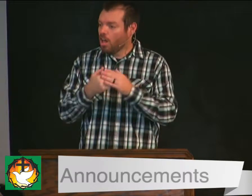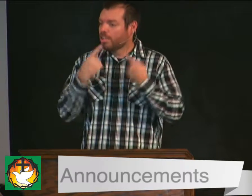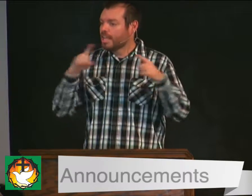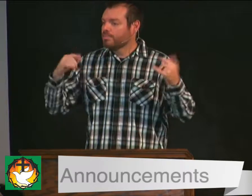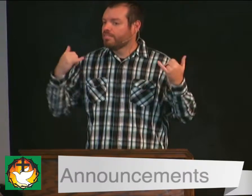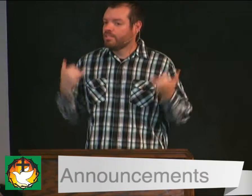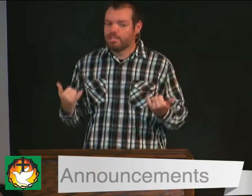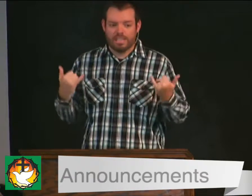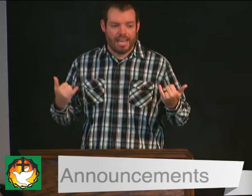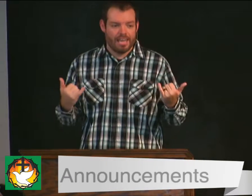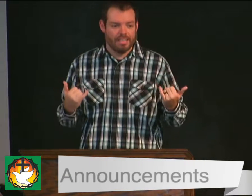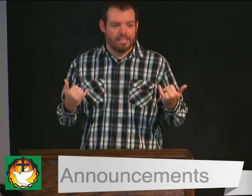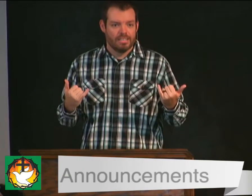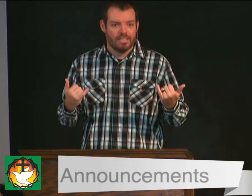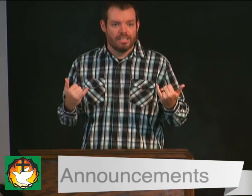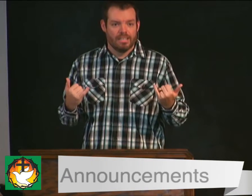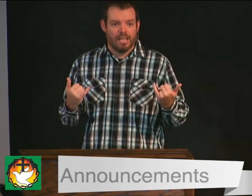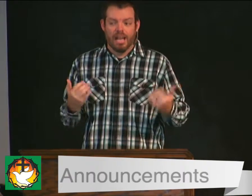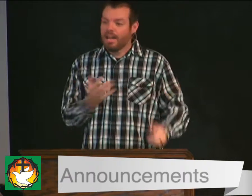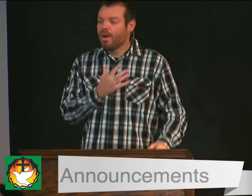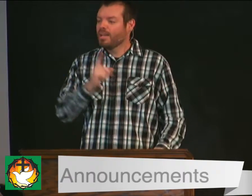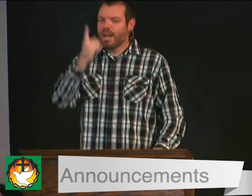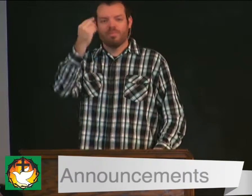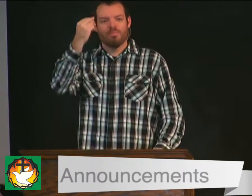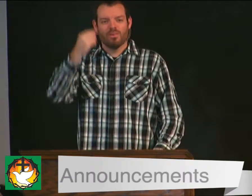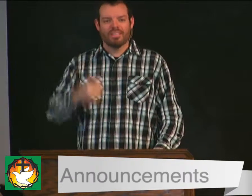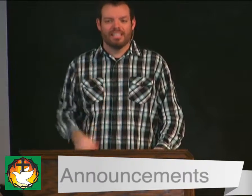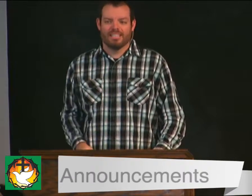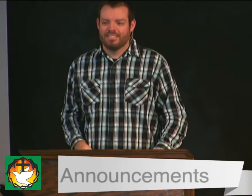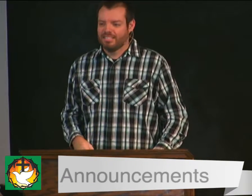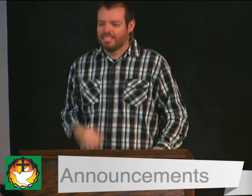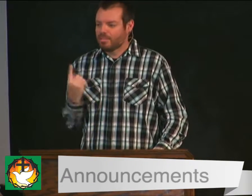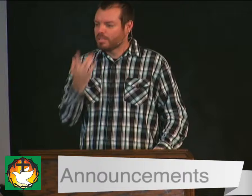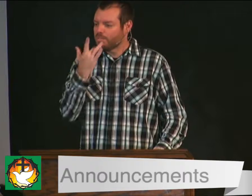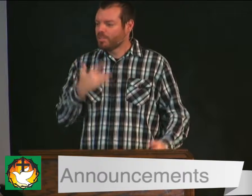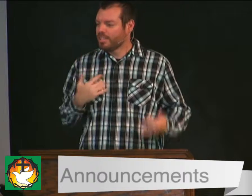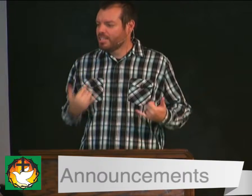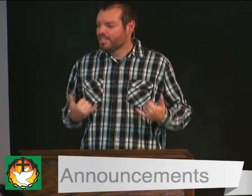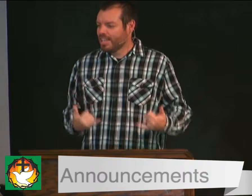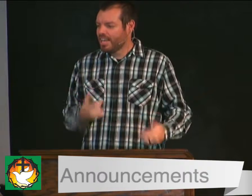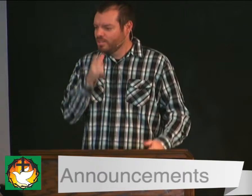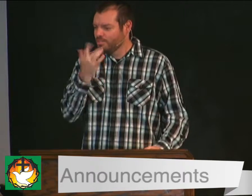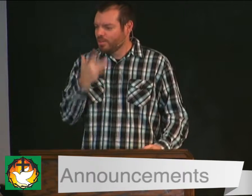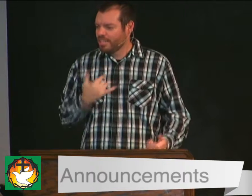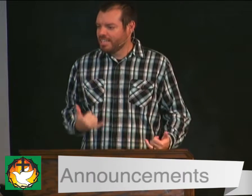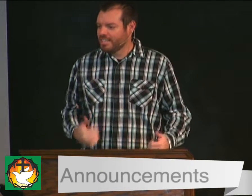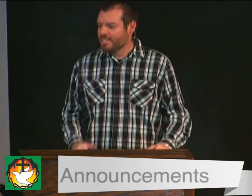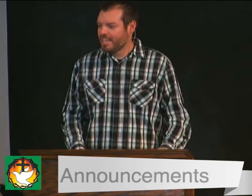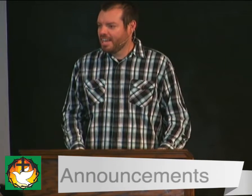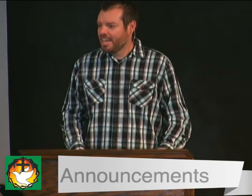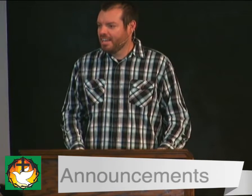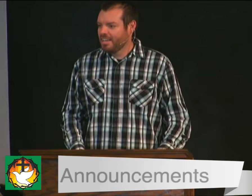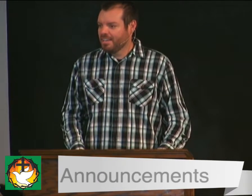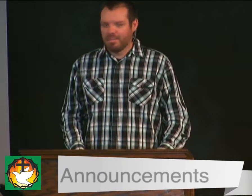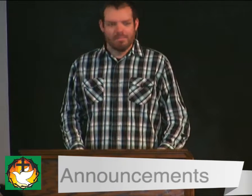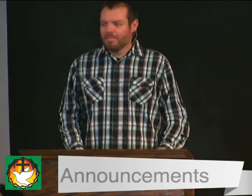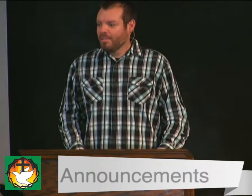That's all announcements for today. Oh yeah, one more thing. Someone's birthday today. Whose birthday is it